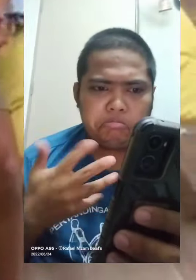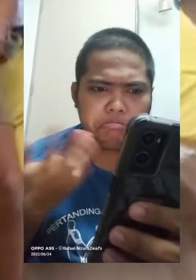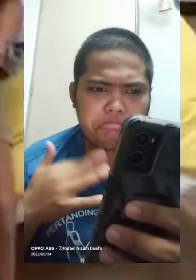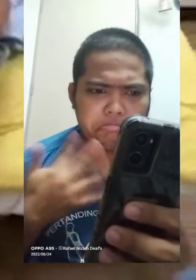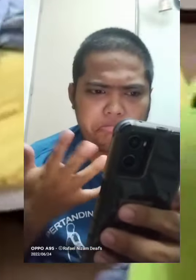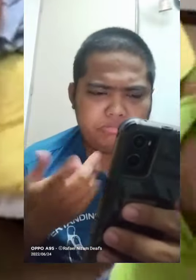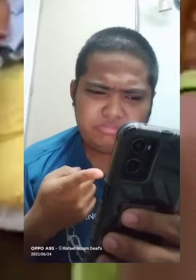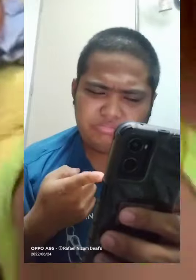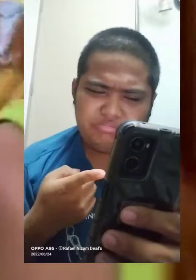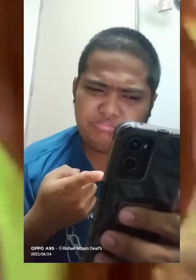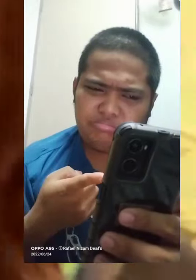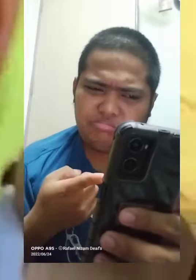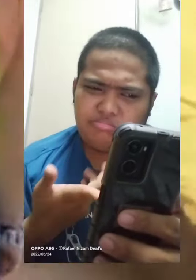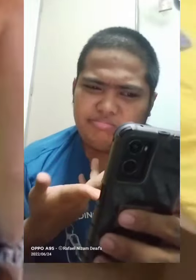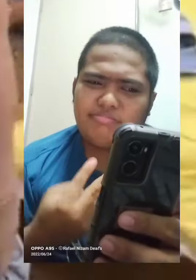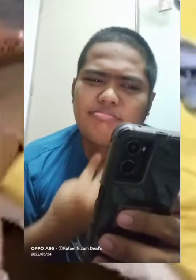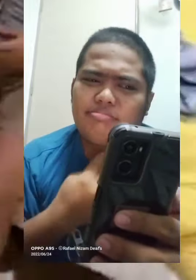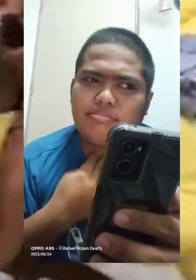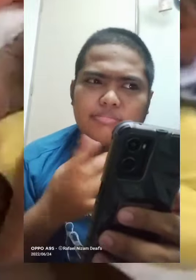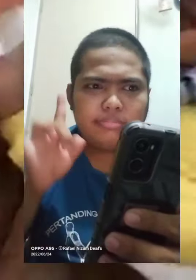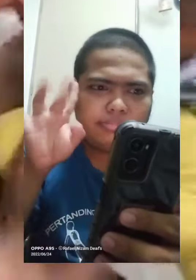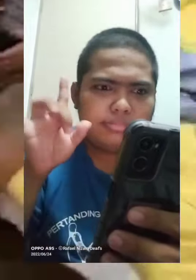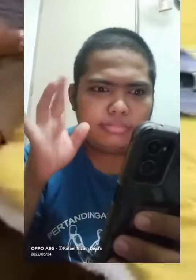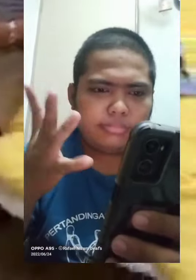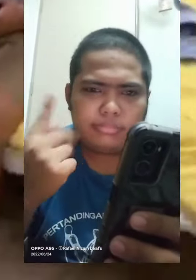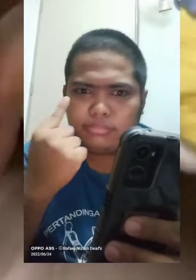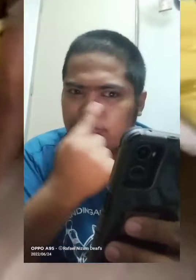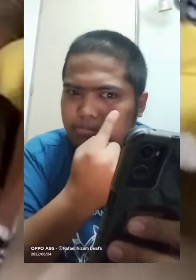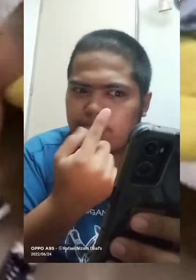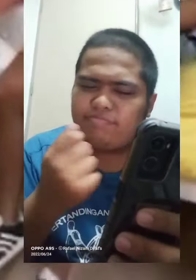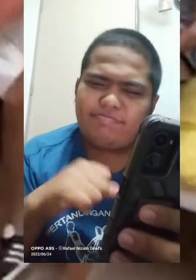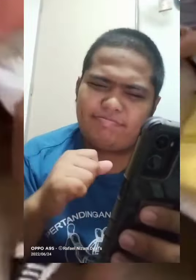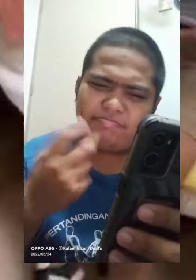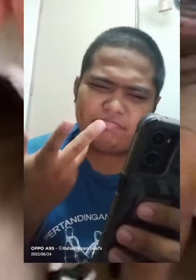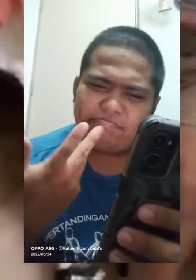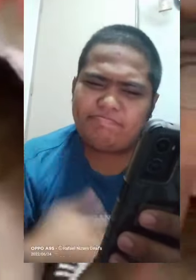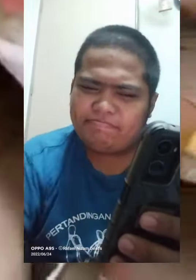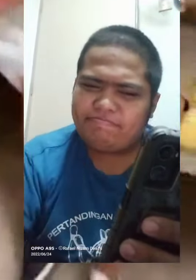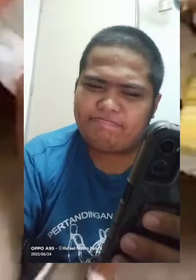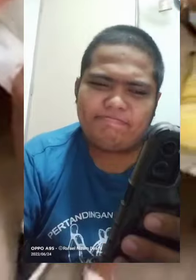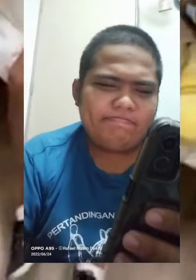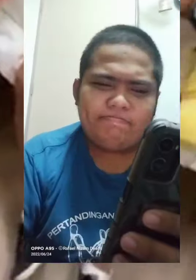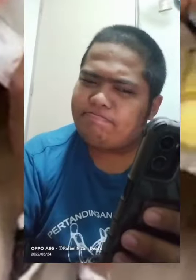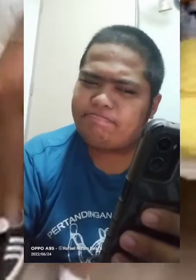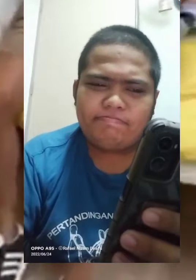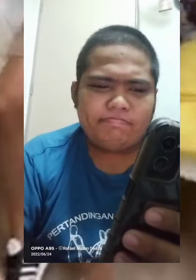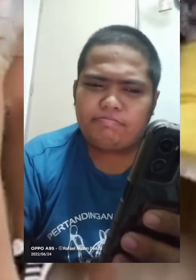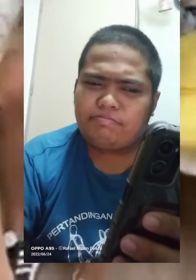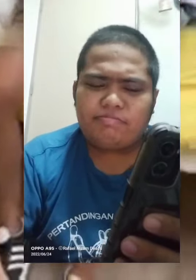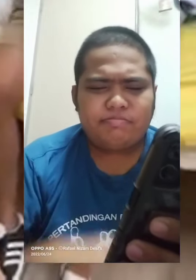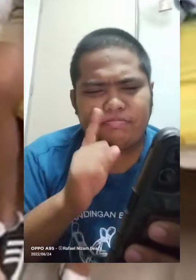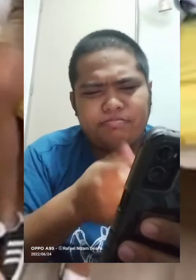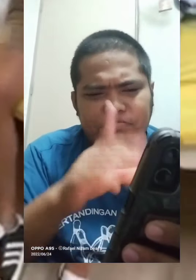friend. I'm just a friend, man. What are you She's doing? Got stuff to ask you, so. Stuff to ask. Imagine. Yeah, what are you doing? Having a nap. Man. I was